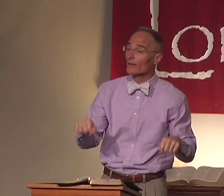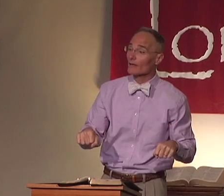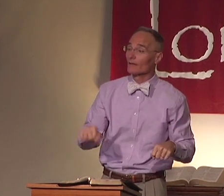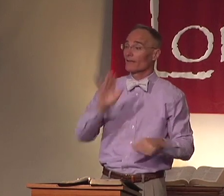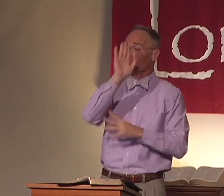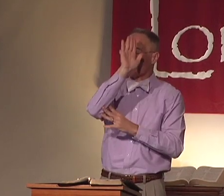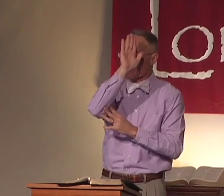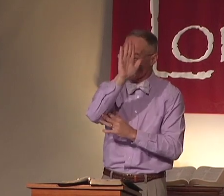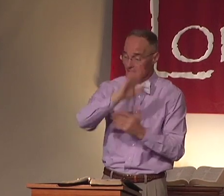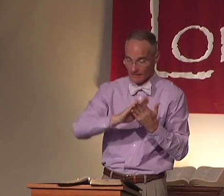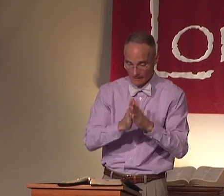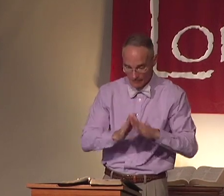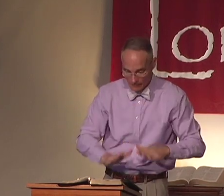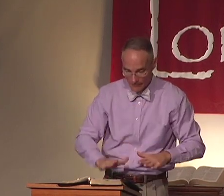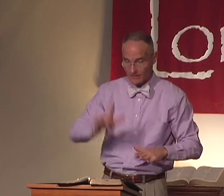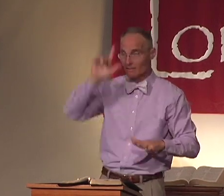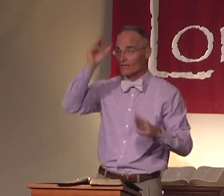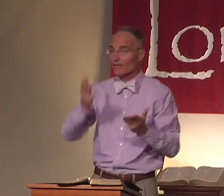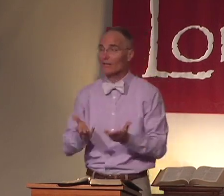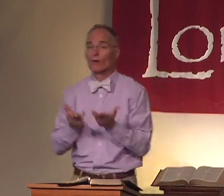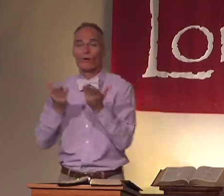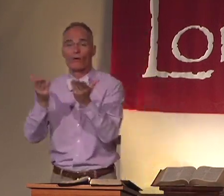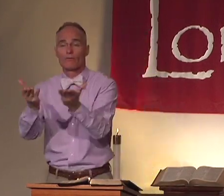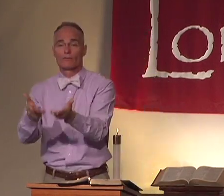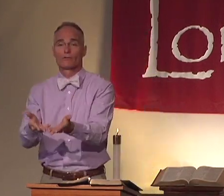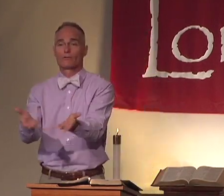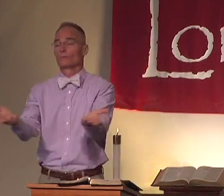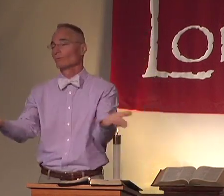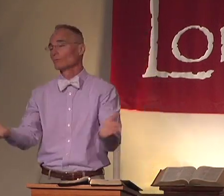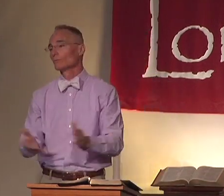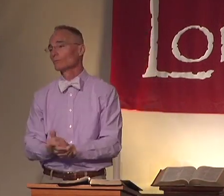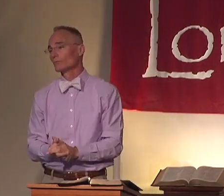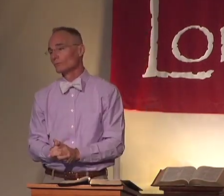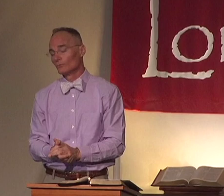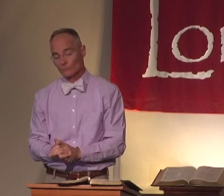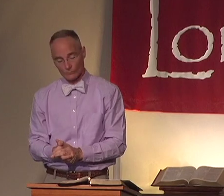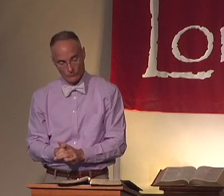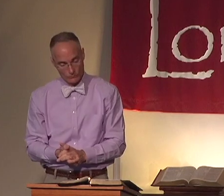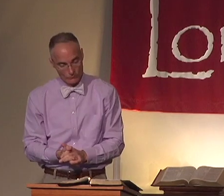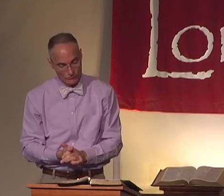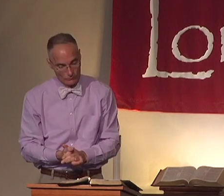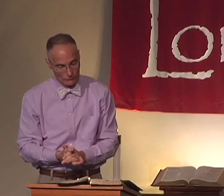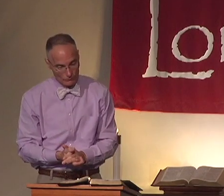Only Jesus can do that. It's his peace. It's his offer to you.